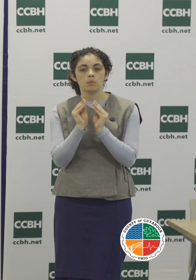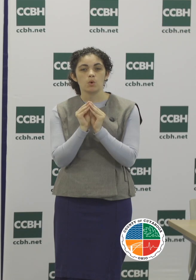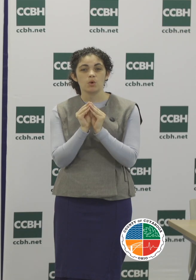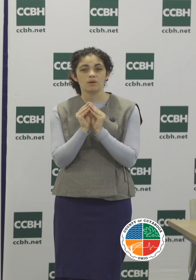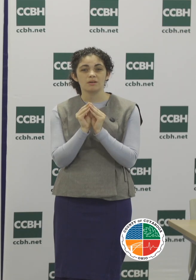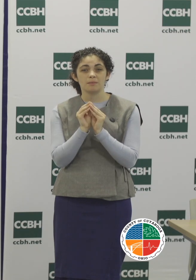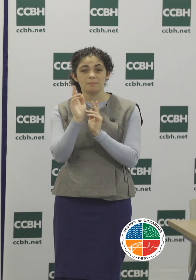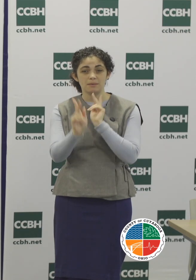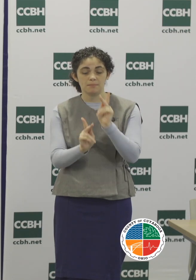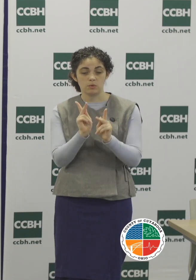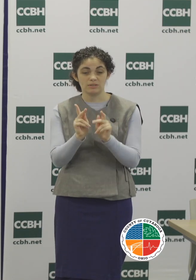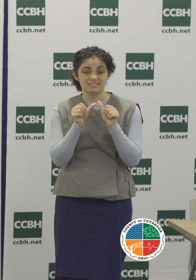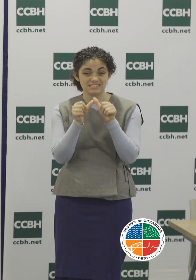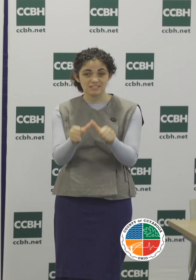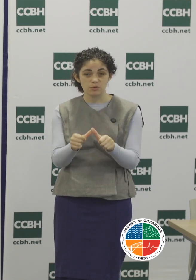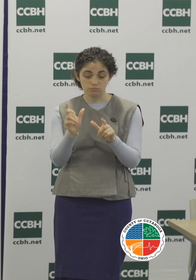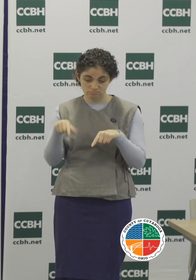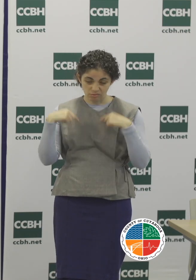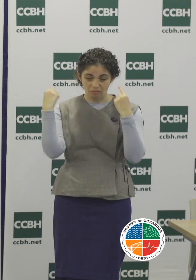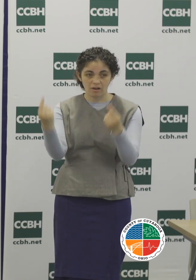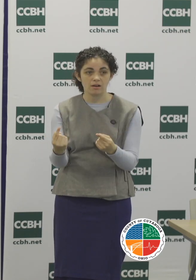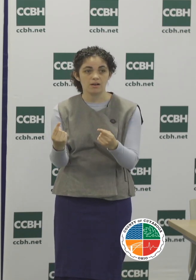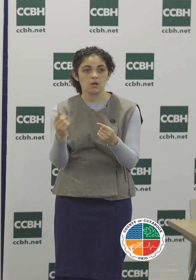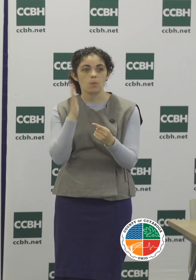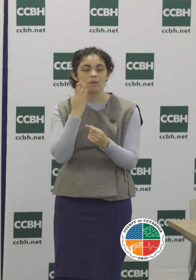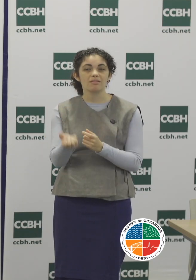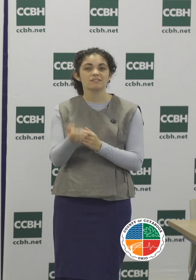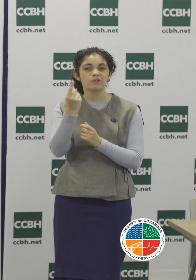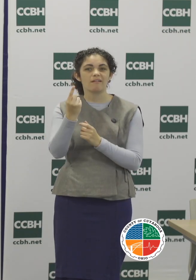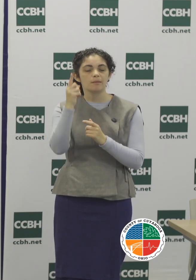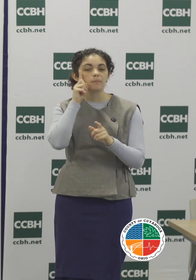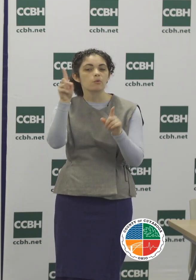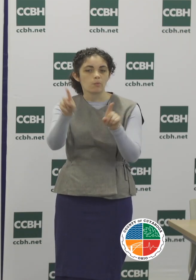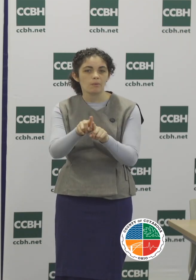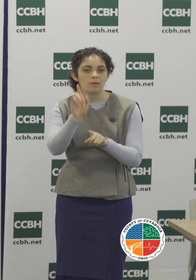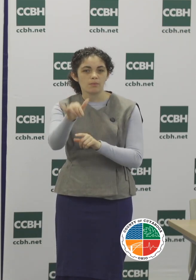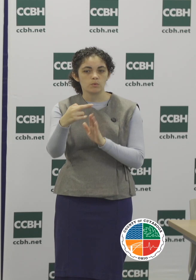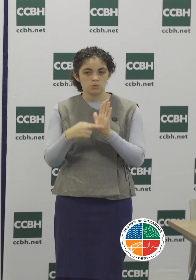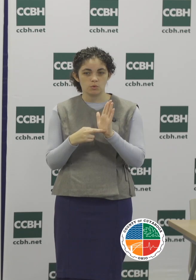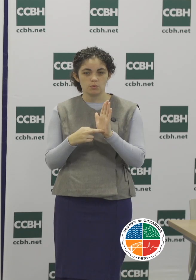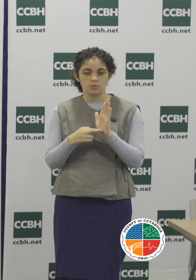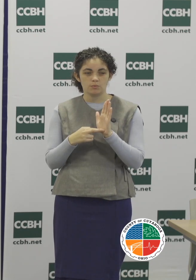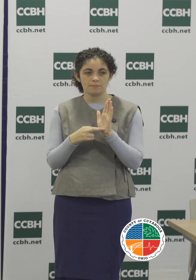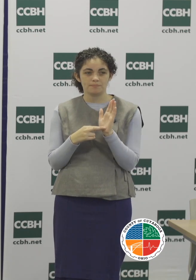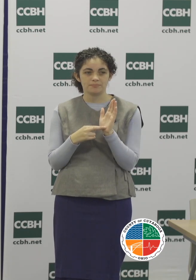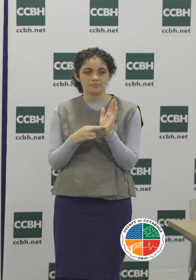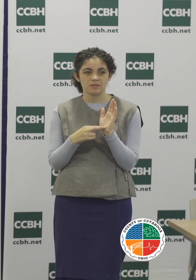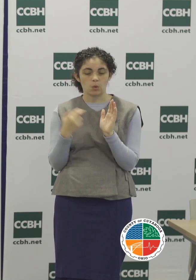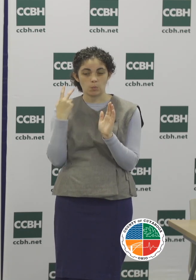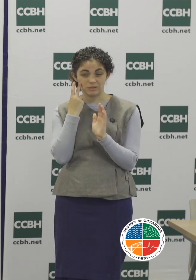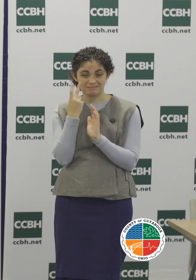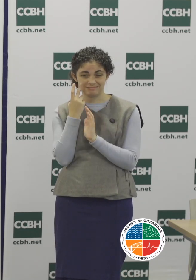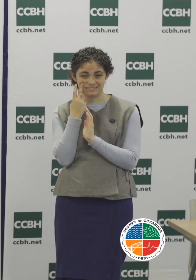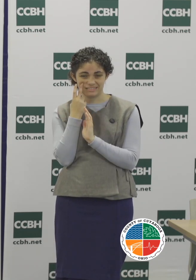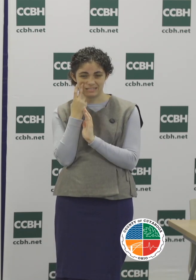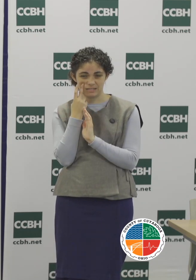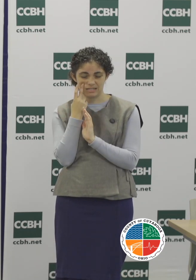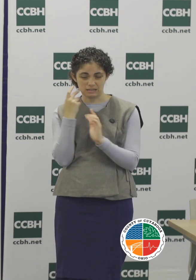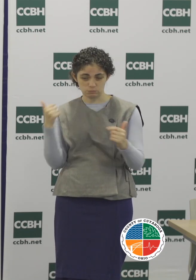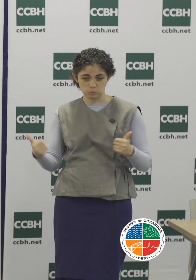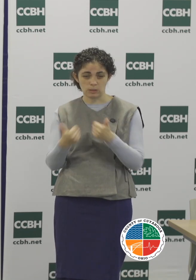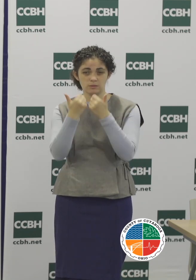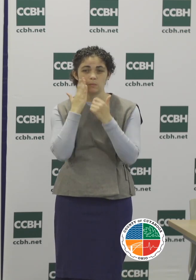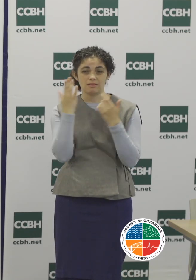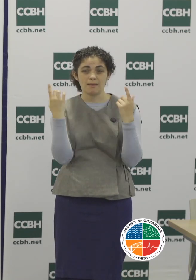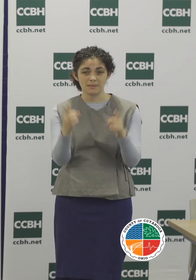most folks, as they have to date, will comply. But in those instances, where we are seeing some challenges,